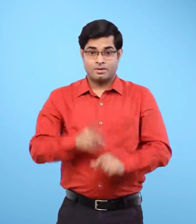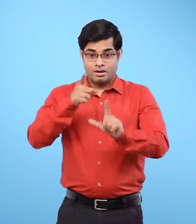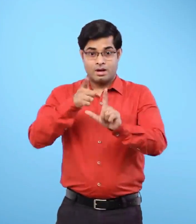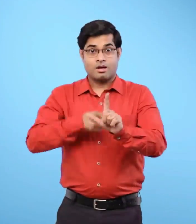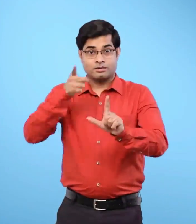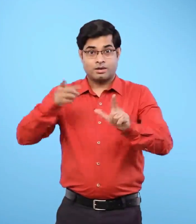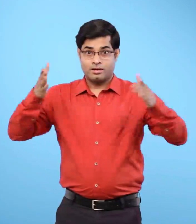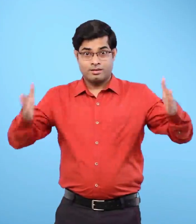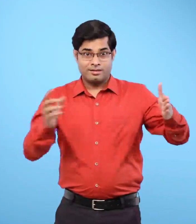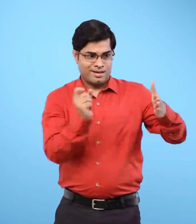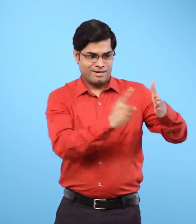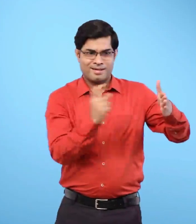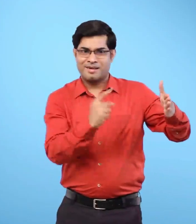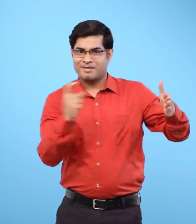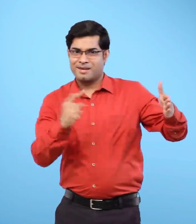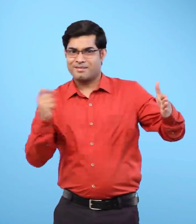Which is the last month of the year?